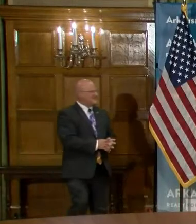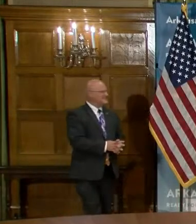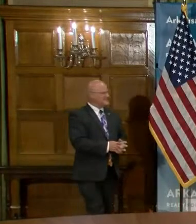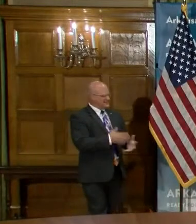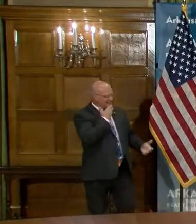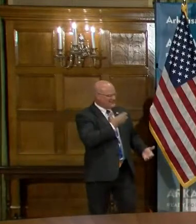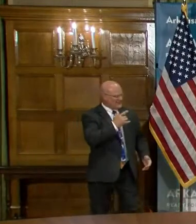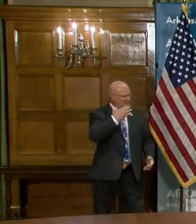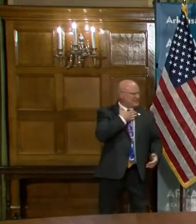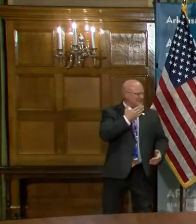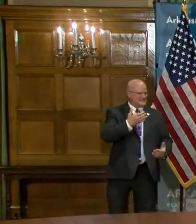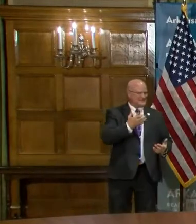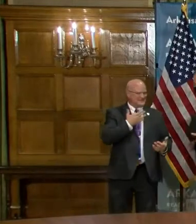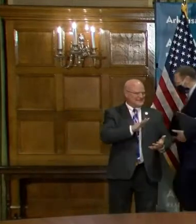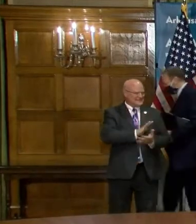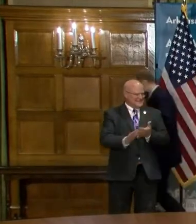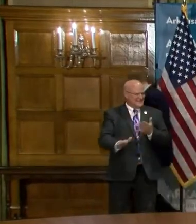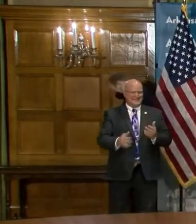Happy Monday, Eddie.